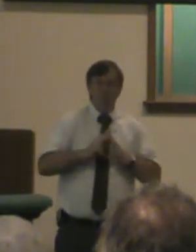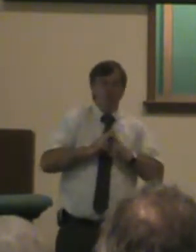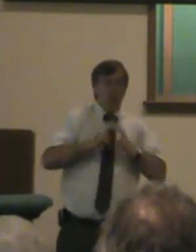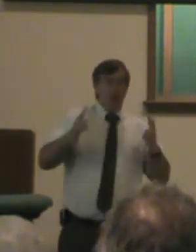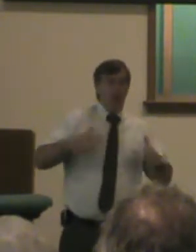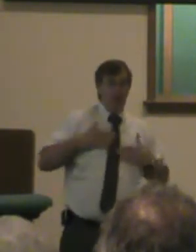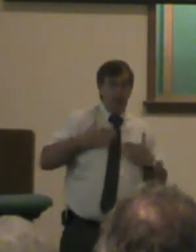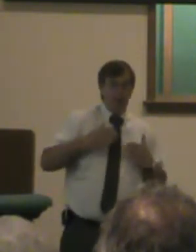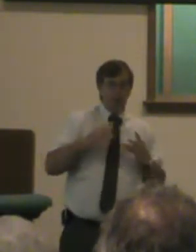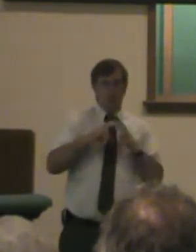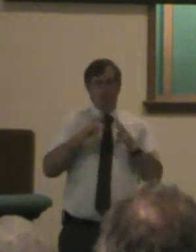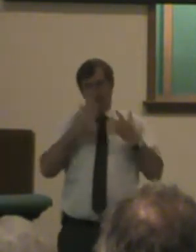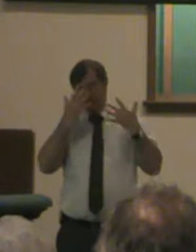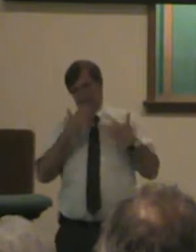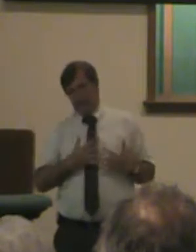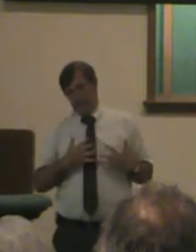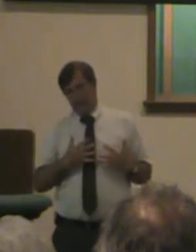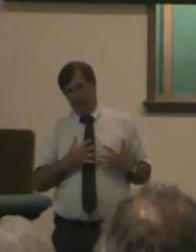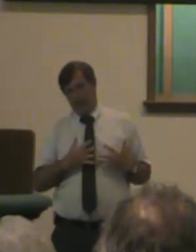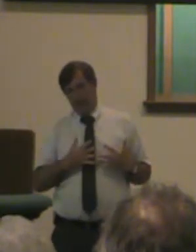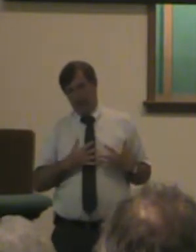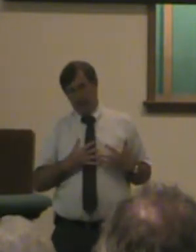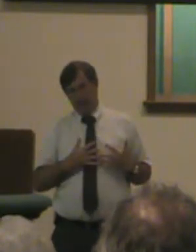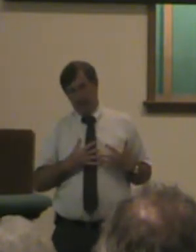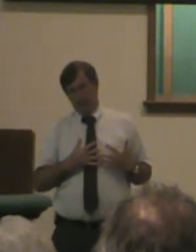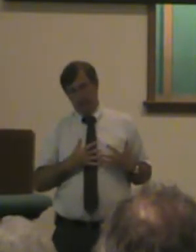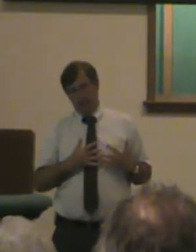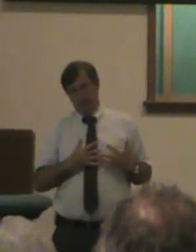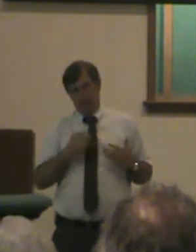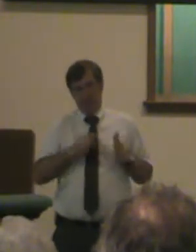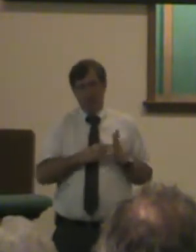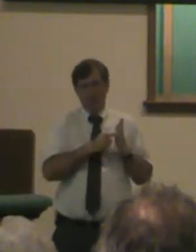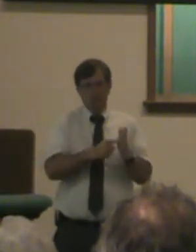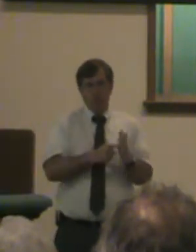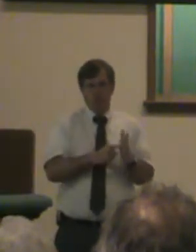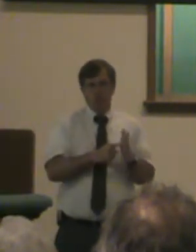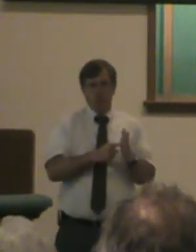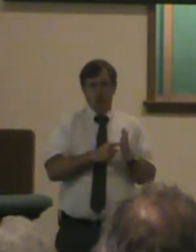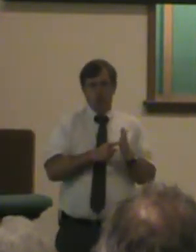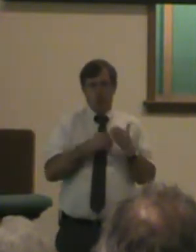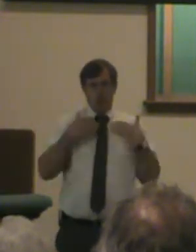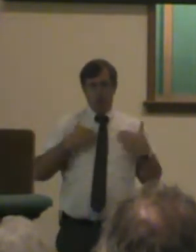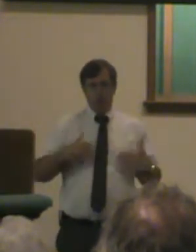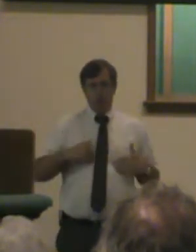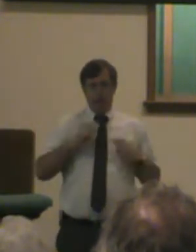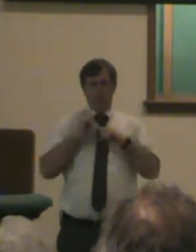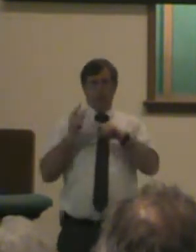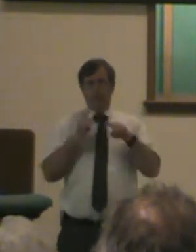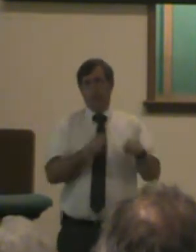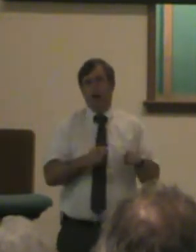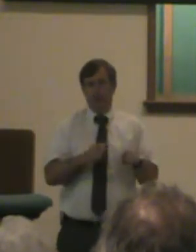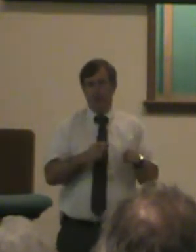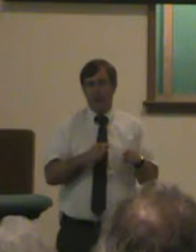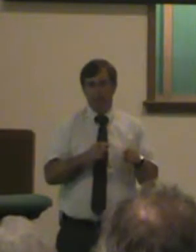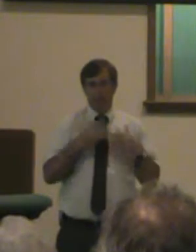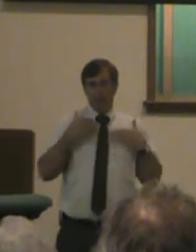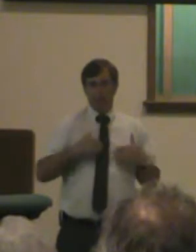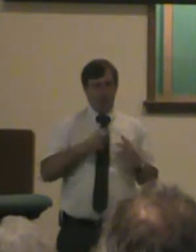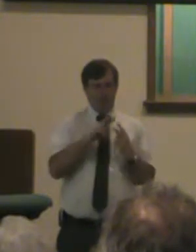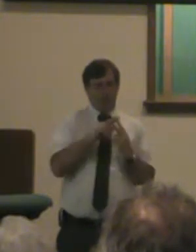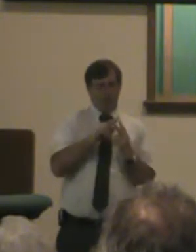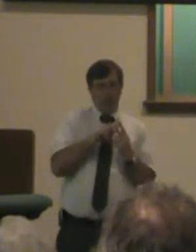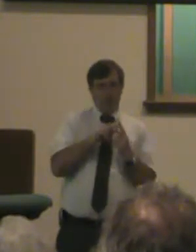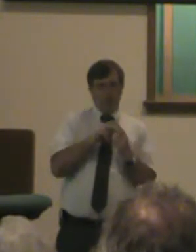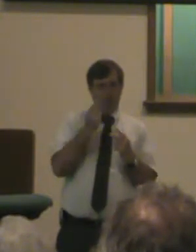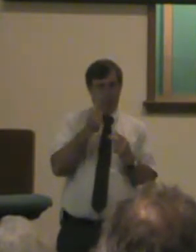very sad. These tears are tears that reflect an image of a hormonal response. Your body's ability to say, and they do two things